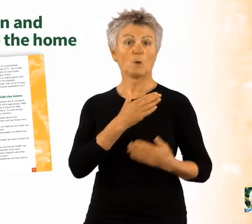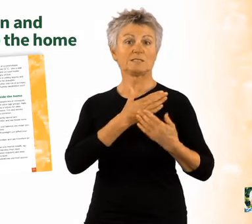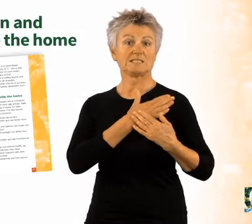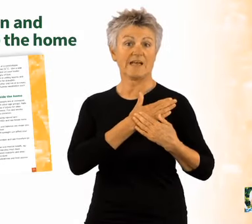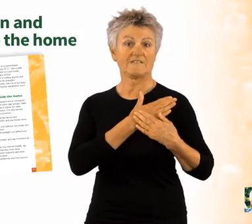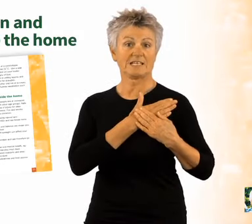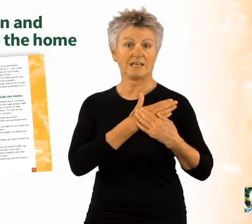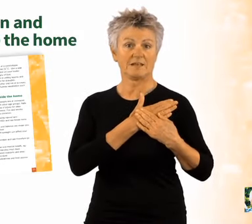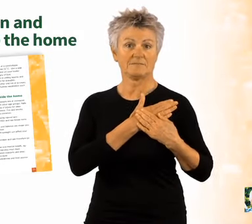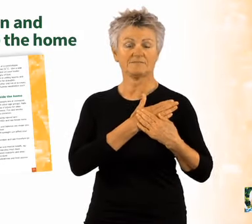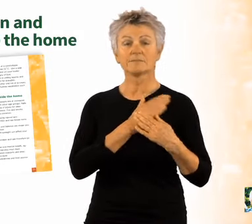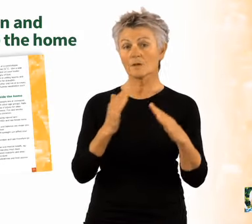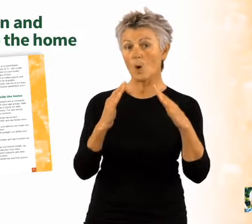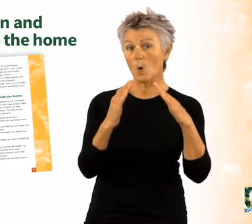Safety in and outside the home.